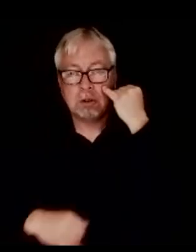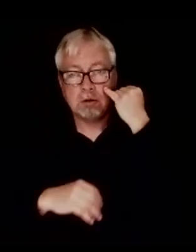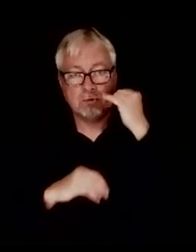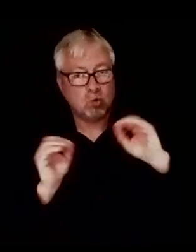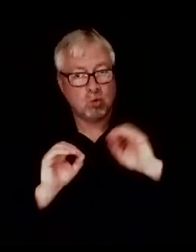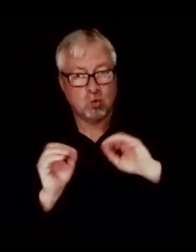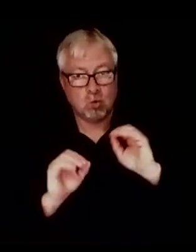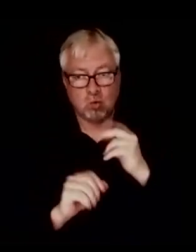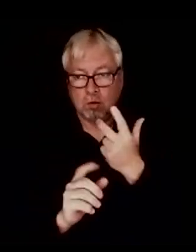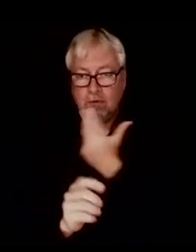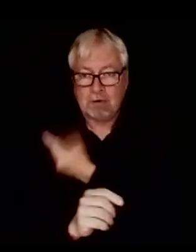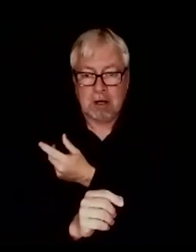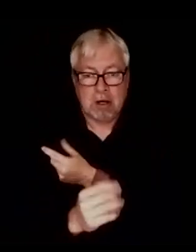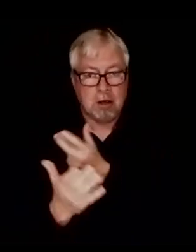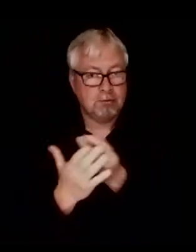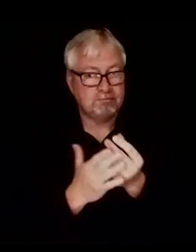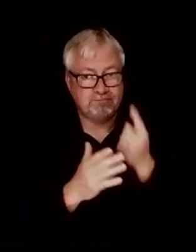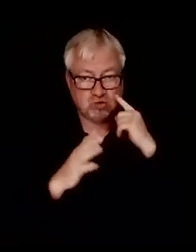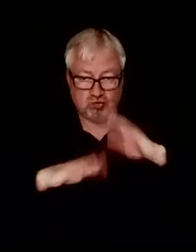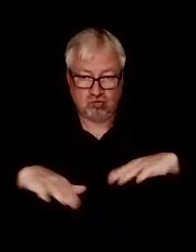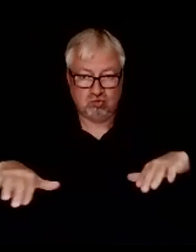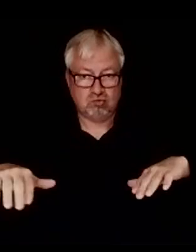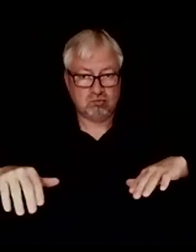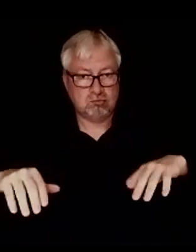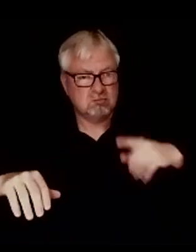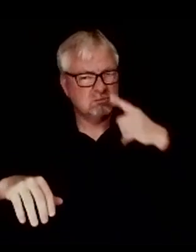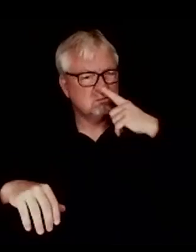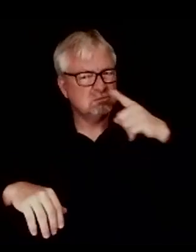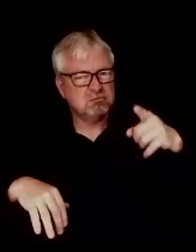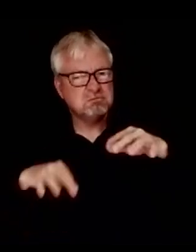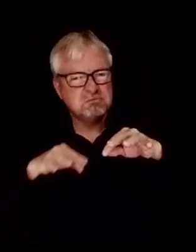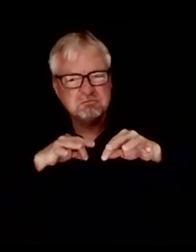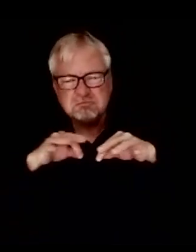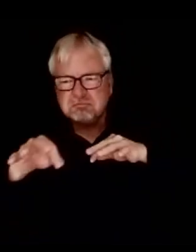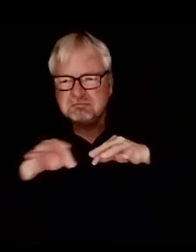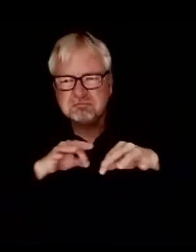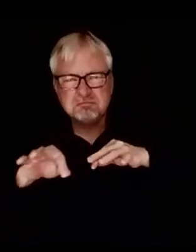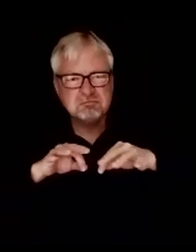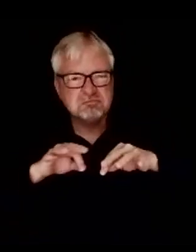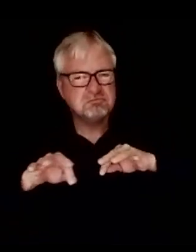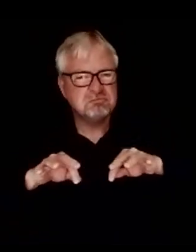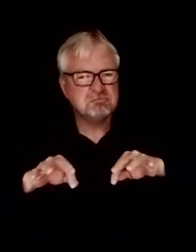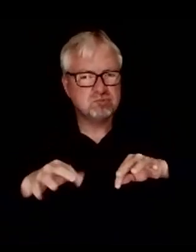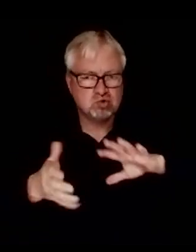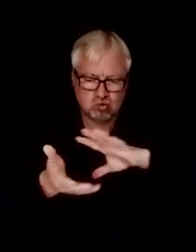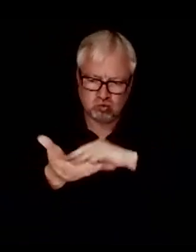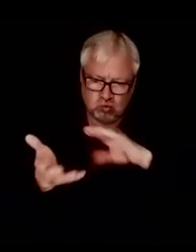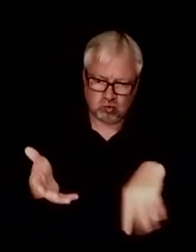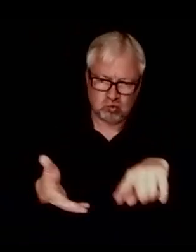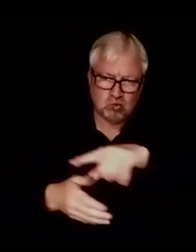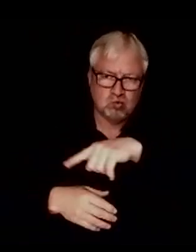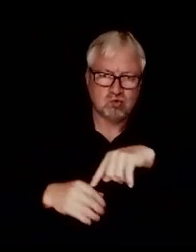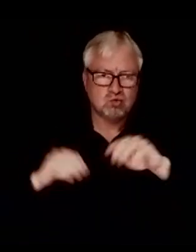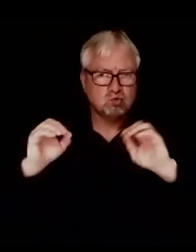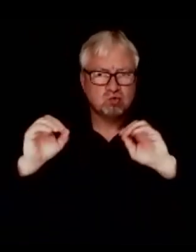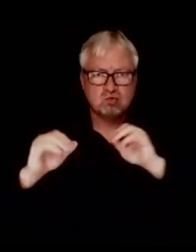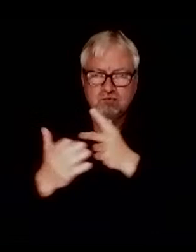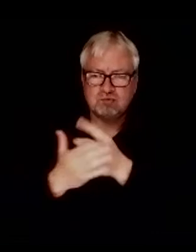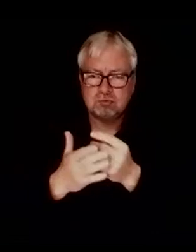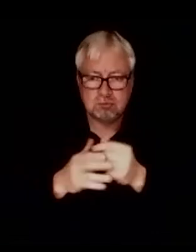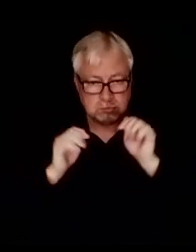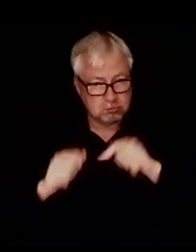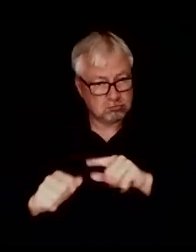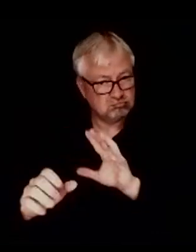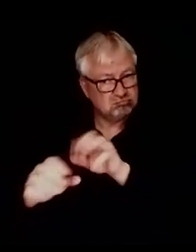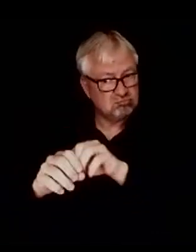to parents on whether it's safe to send children to school or sports or summer programming? What should parents know? And secondly, I'm wondering if we're going to see